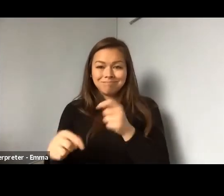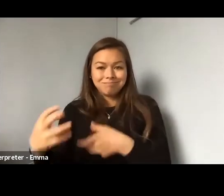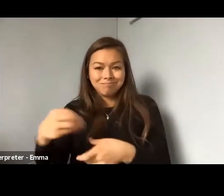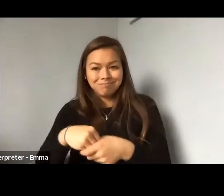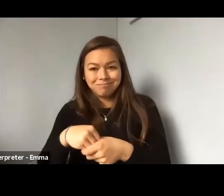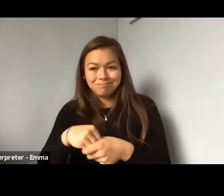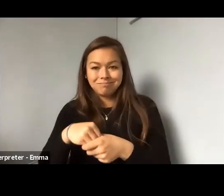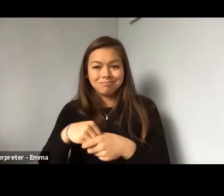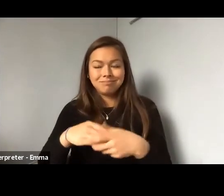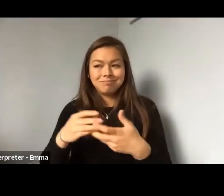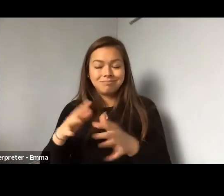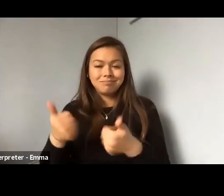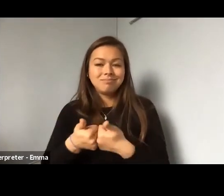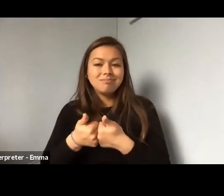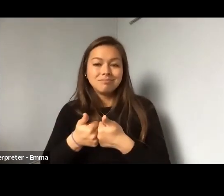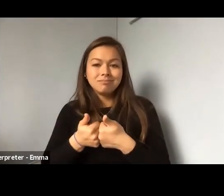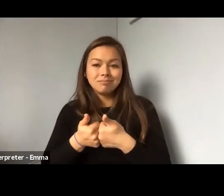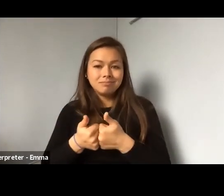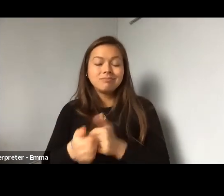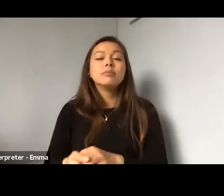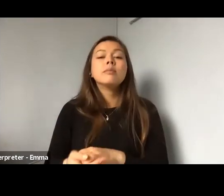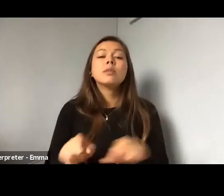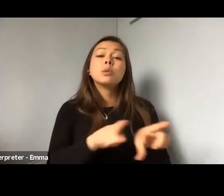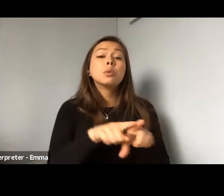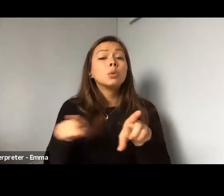idea generation was also a challenge,